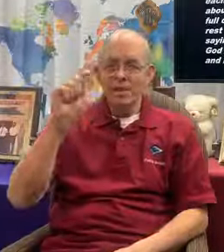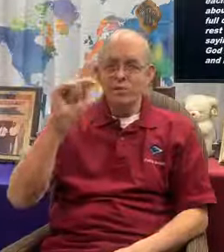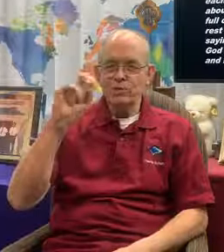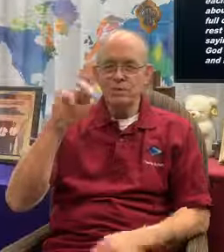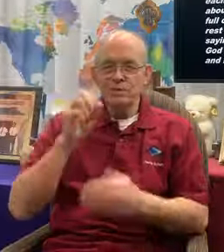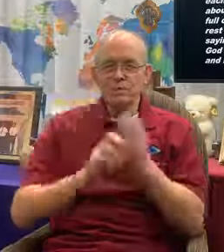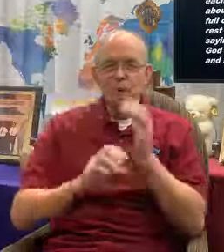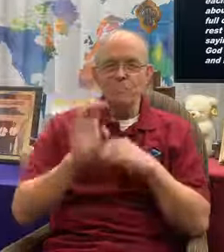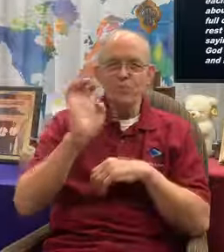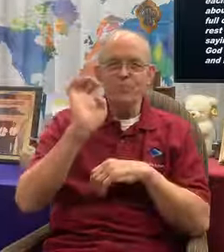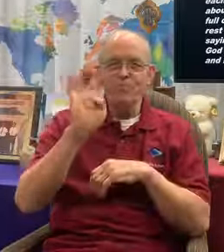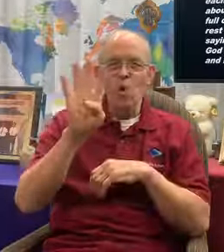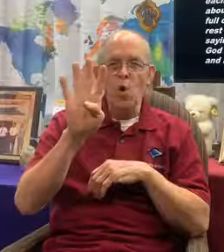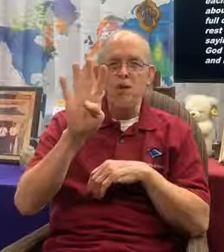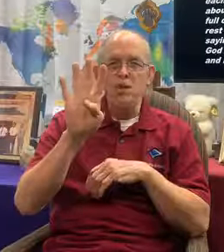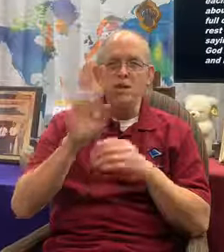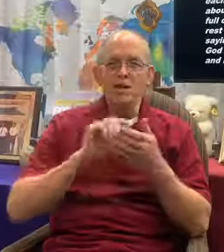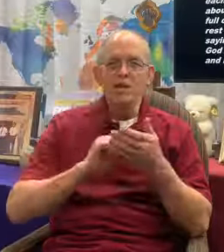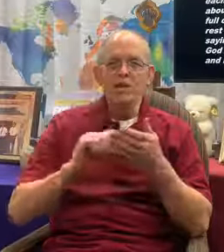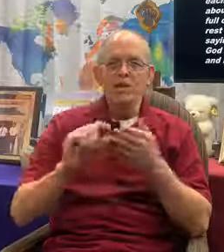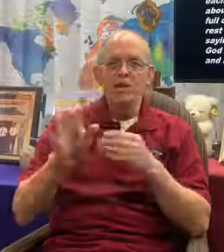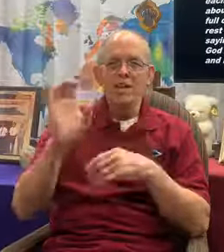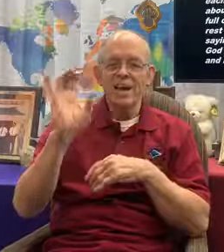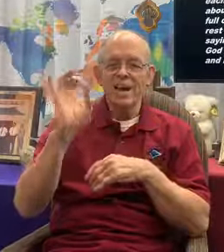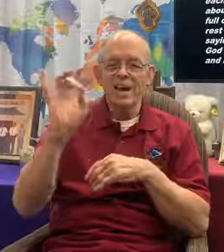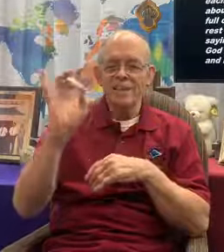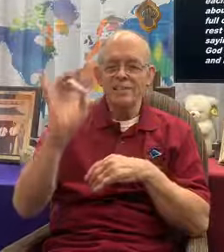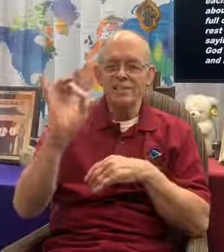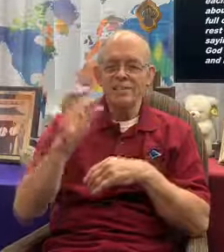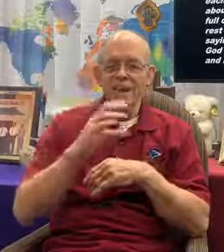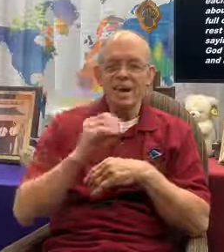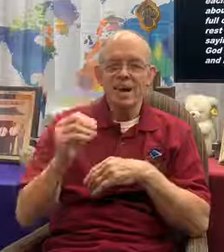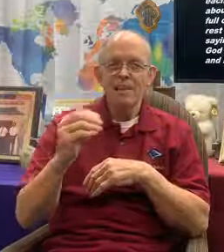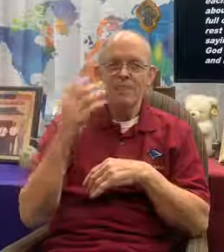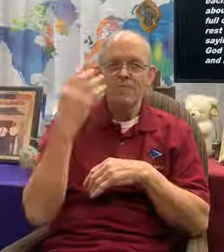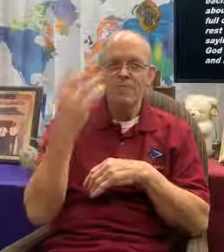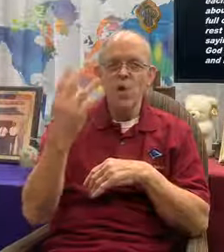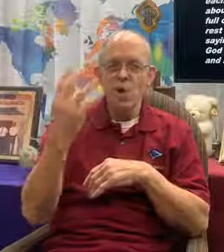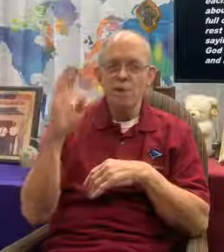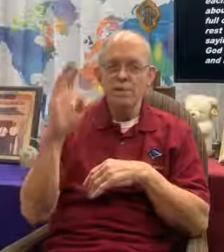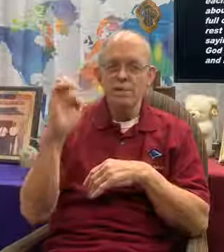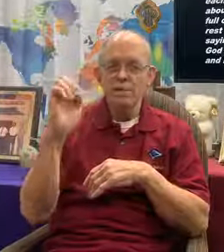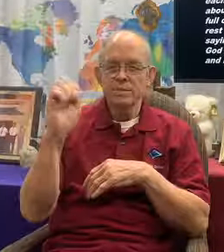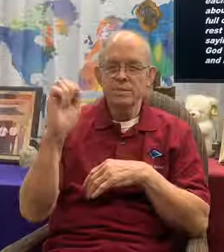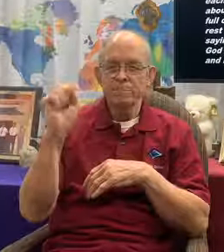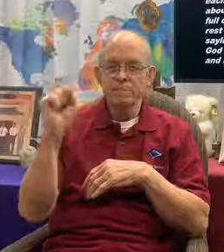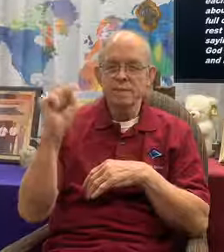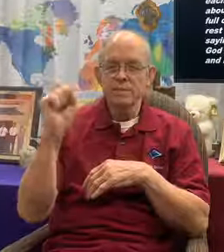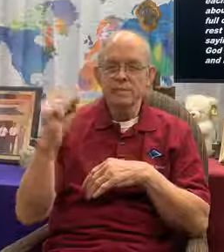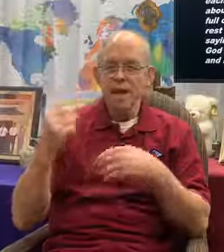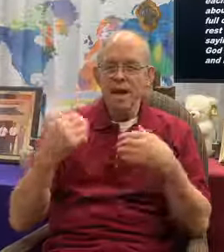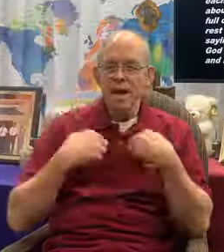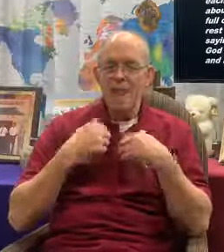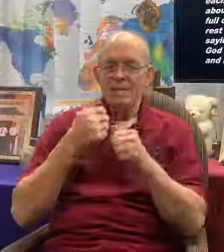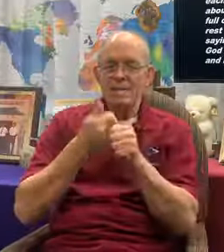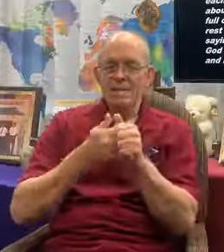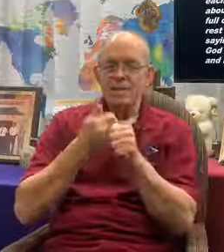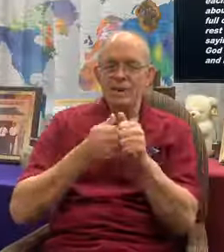Revelation chapter 4, verse 8. And the four, the beast, at each